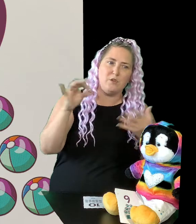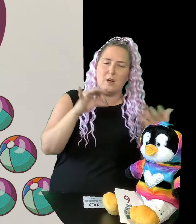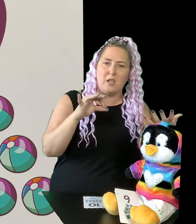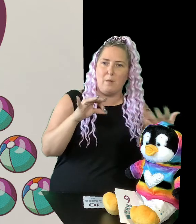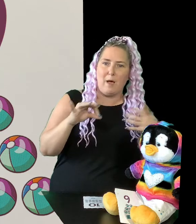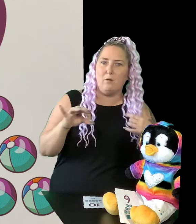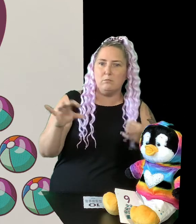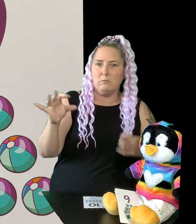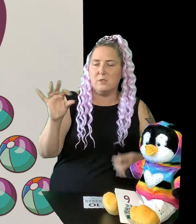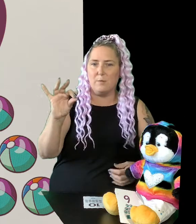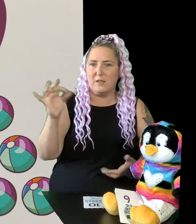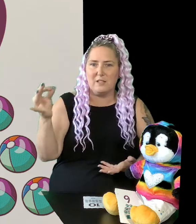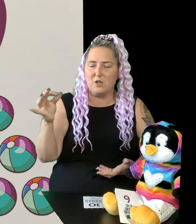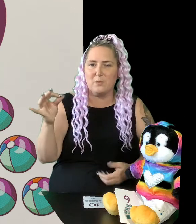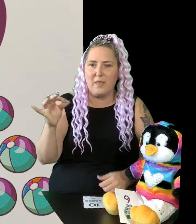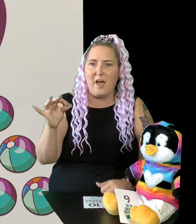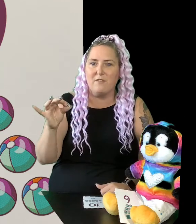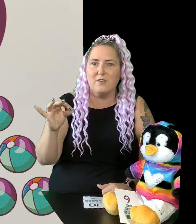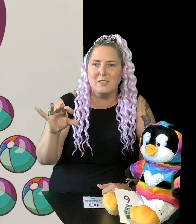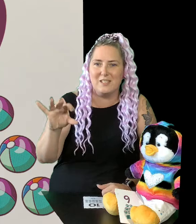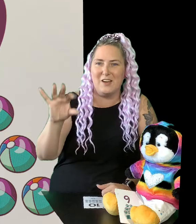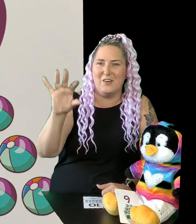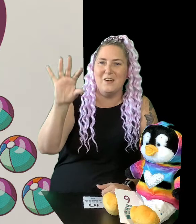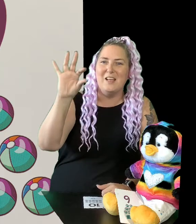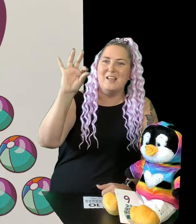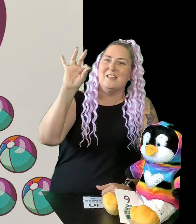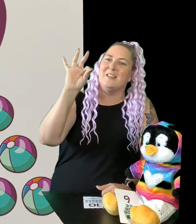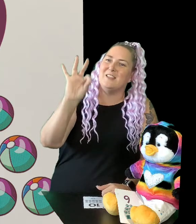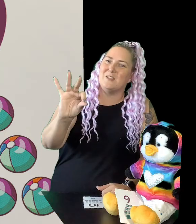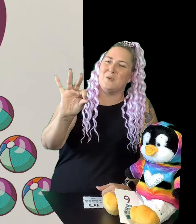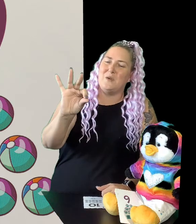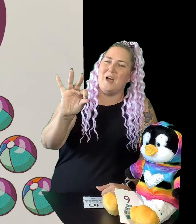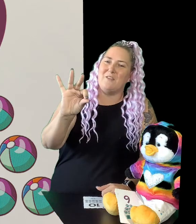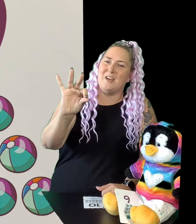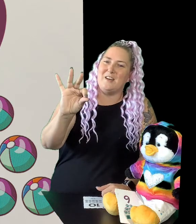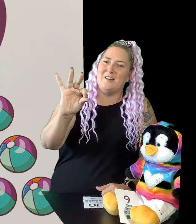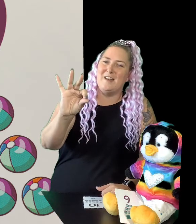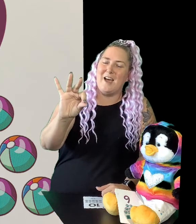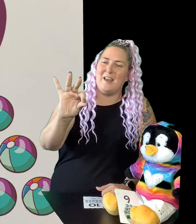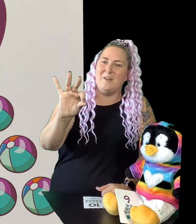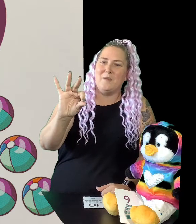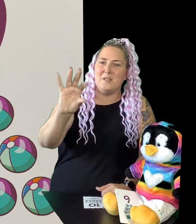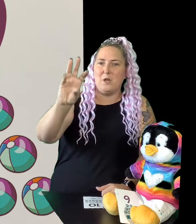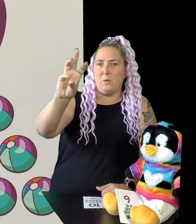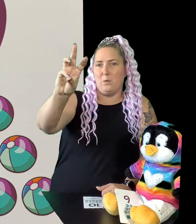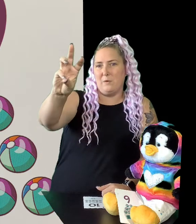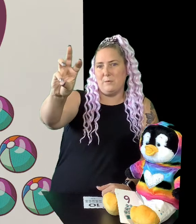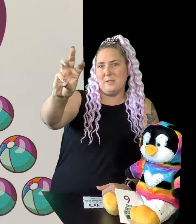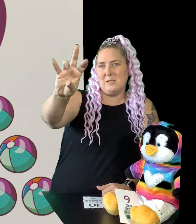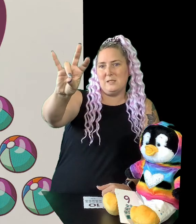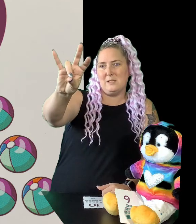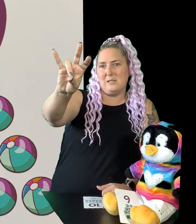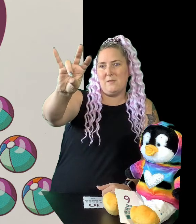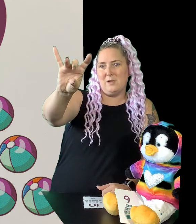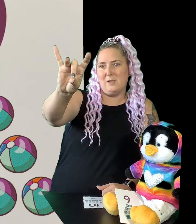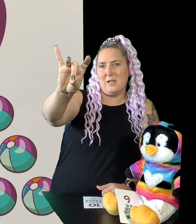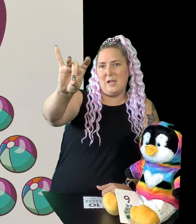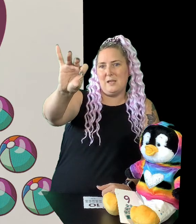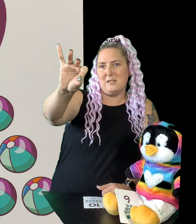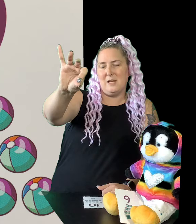talking about something that starts with F. So this is what we have right here, 9. So you went from 6 to 7 to 8 to 9.